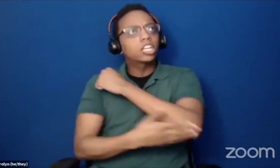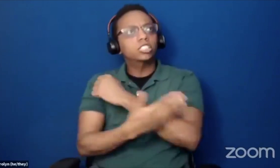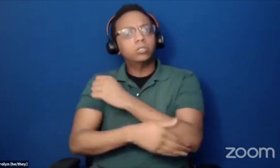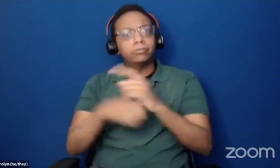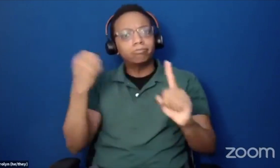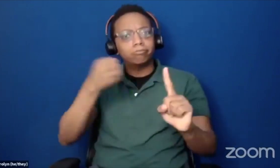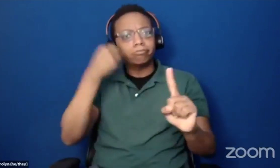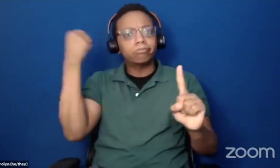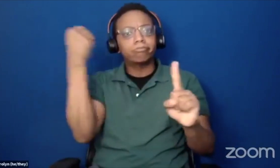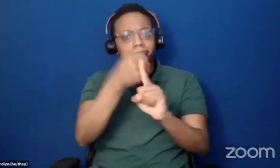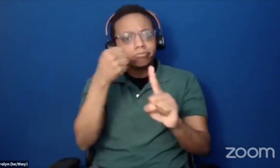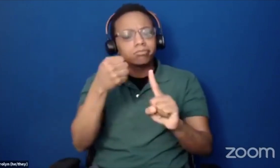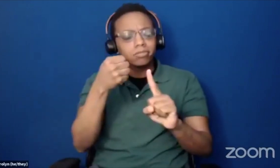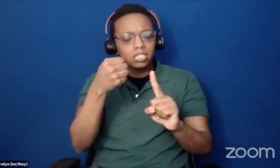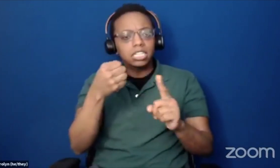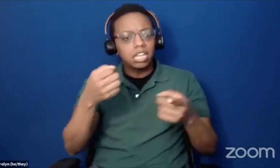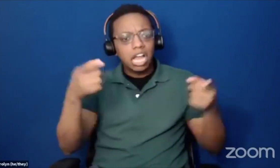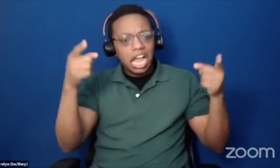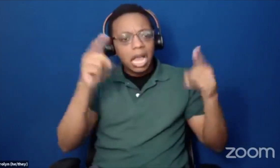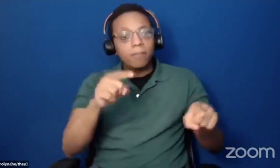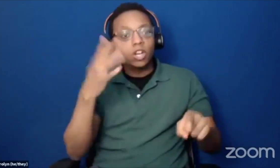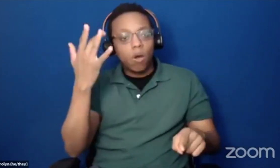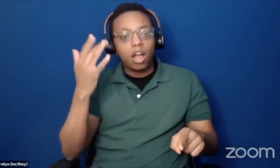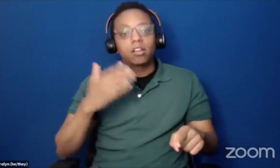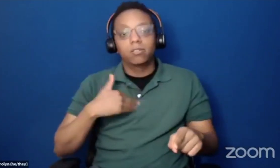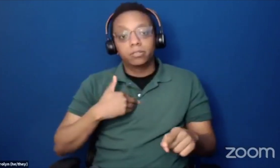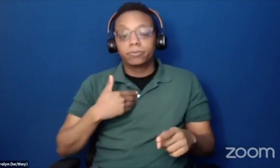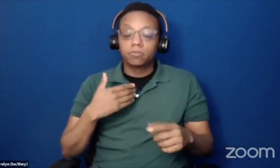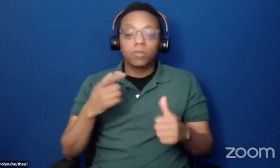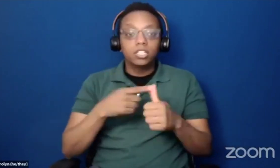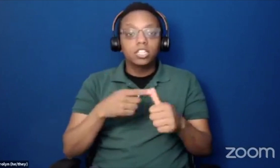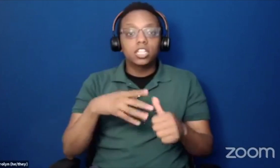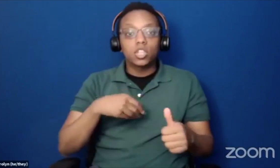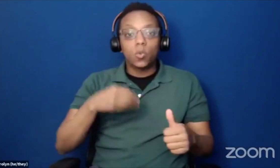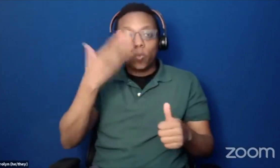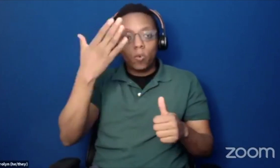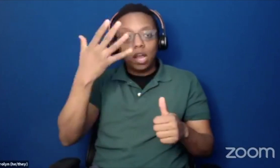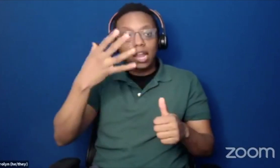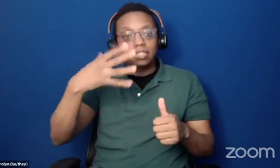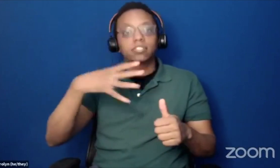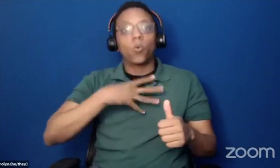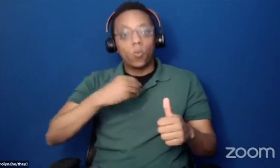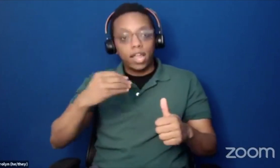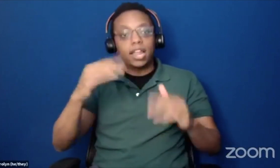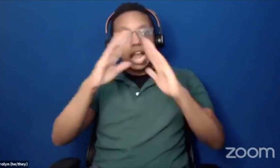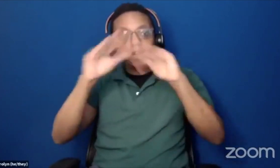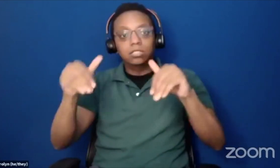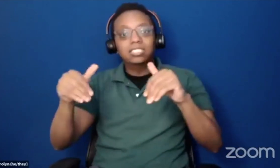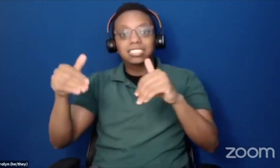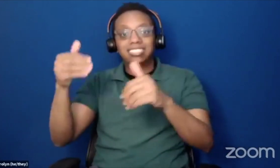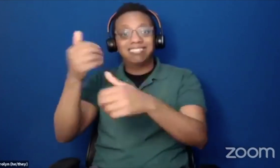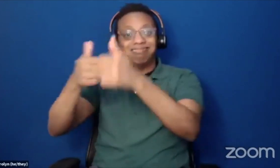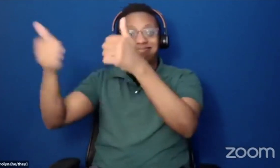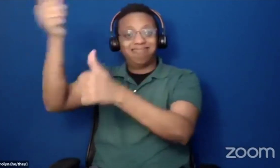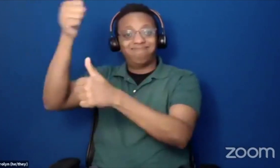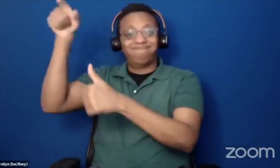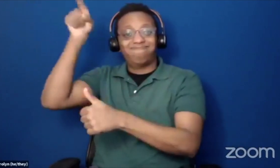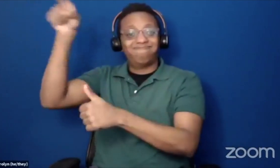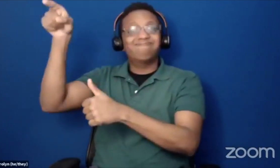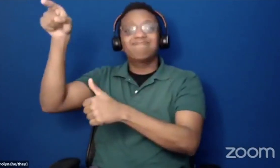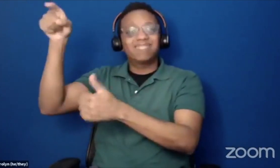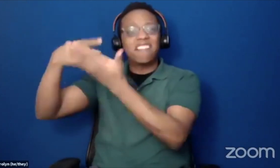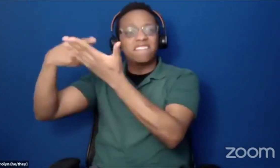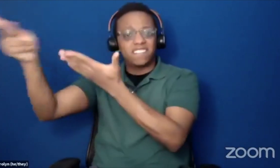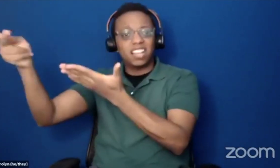in the White House. And we have to figure out how can we navigate. We have to rely on our resilience. We think of the